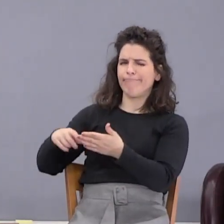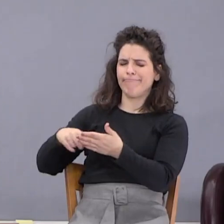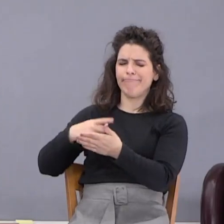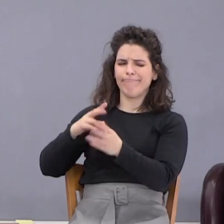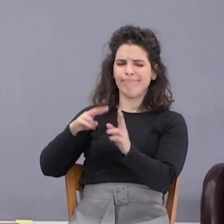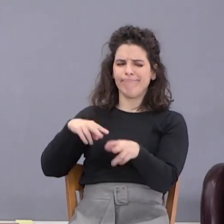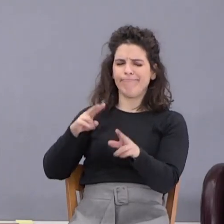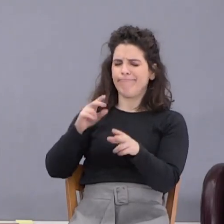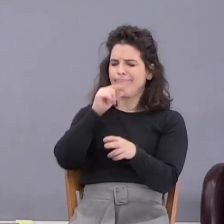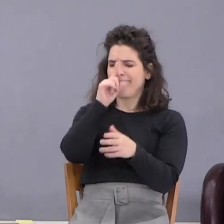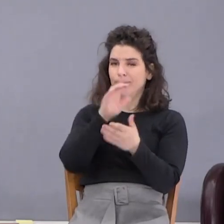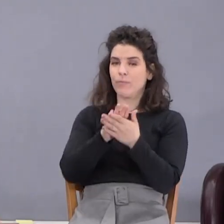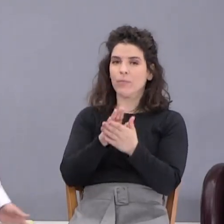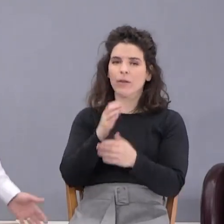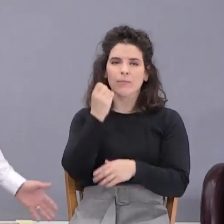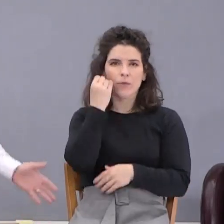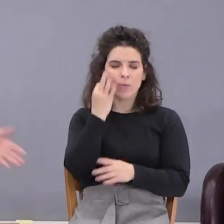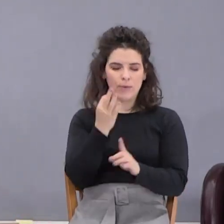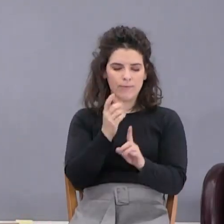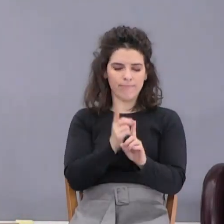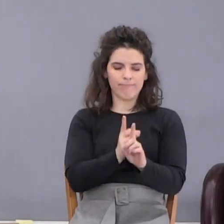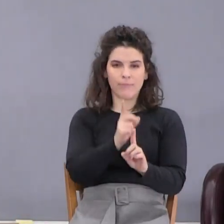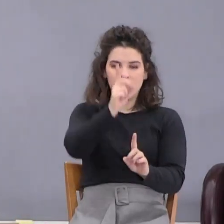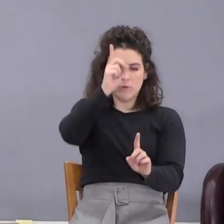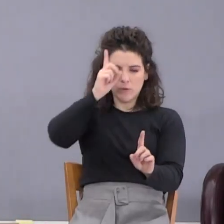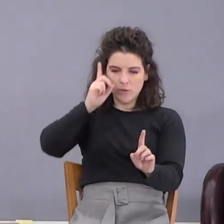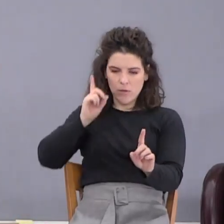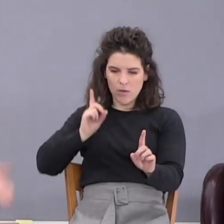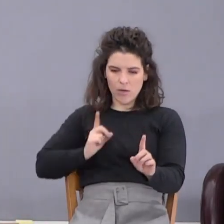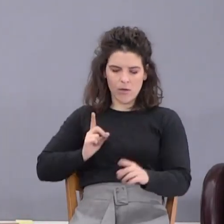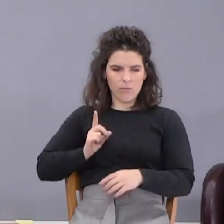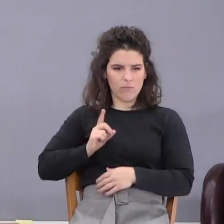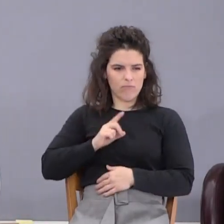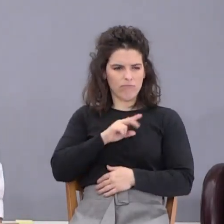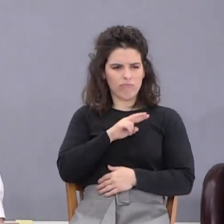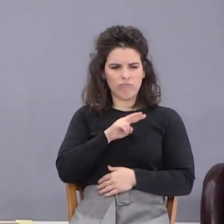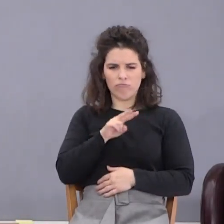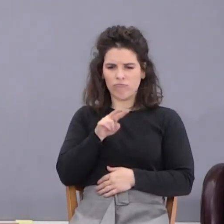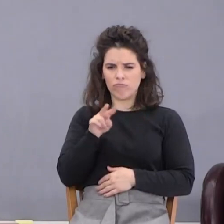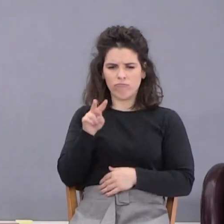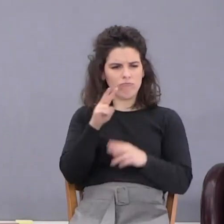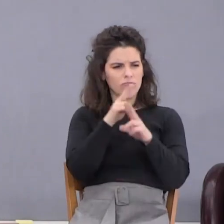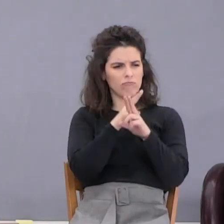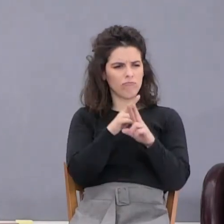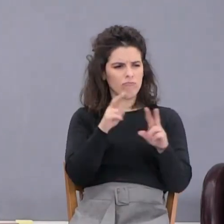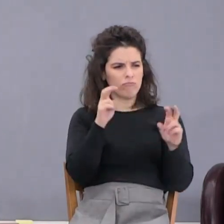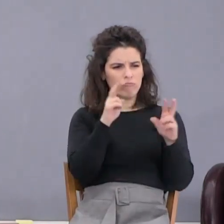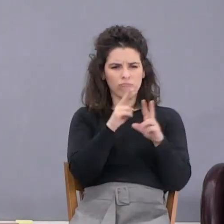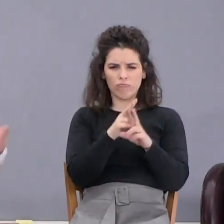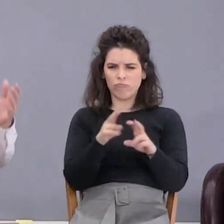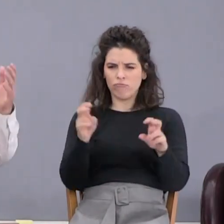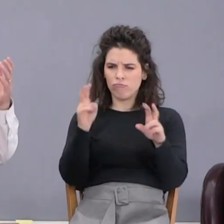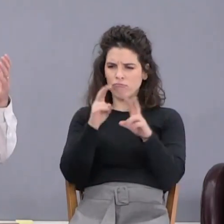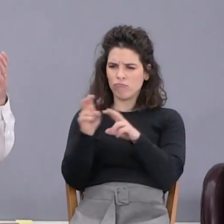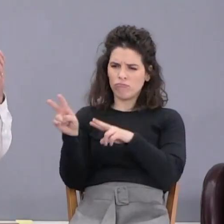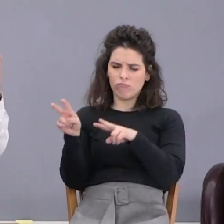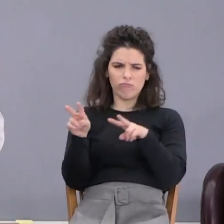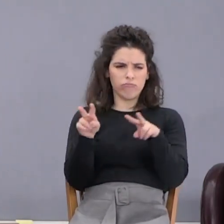you stood back and you just evaluate the creation, we